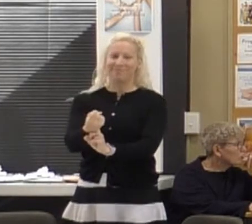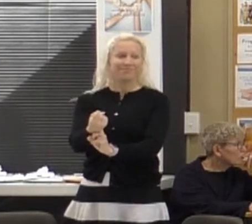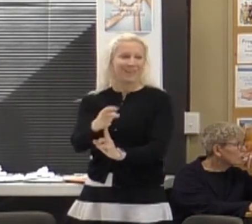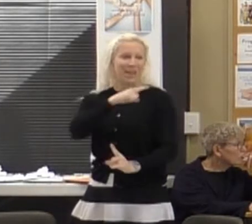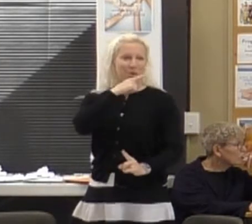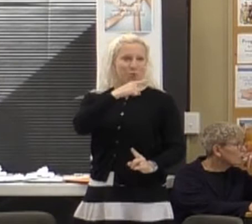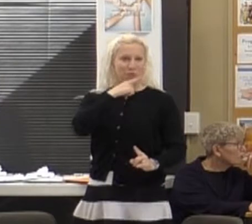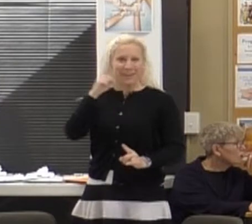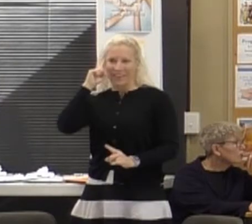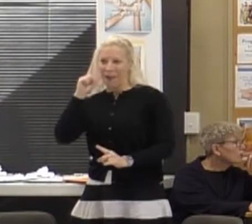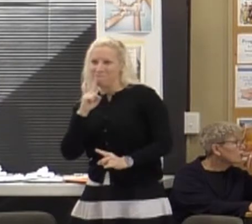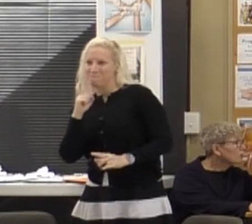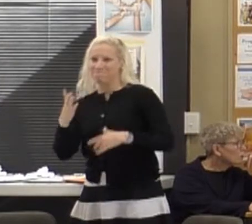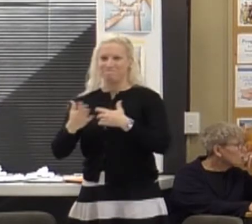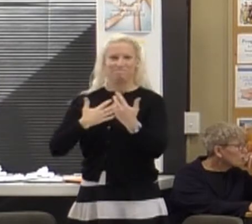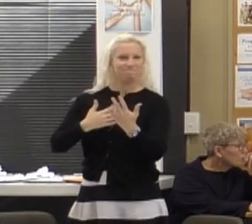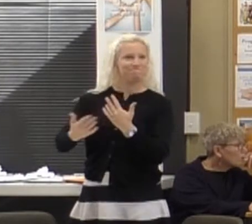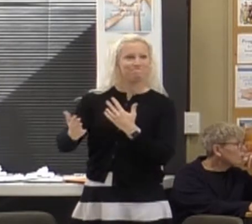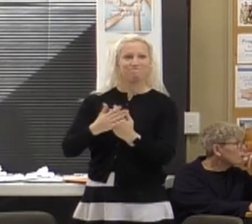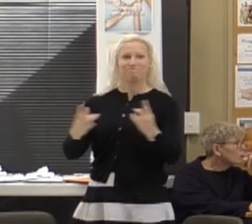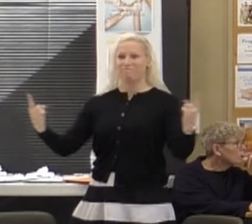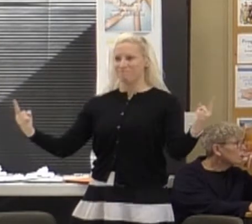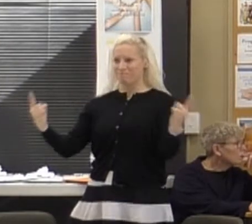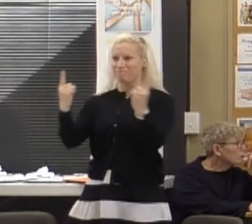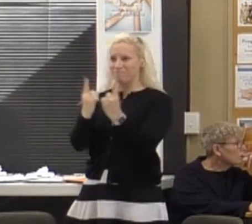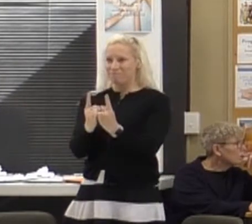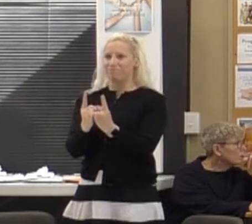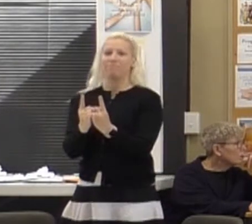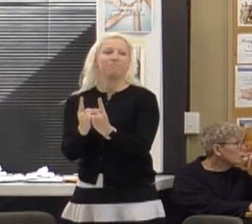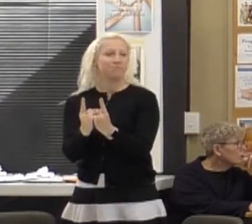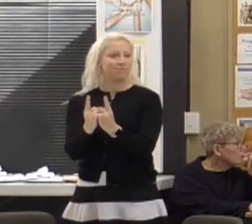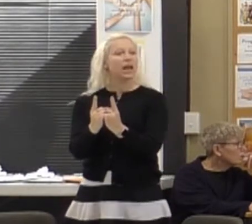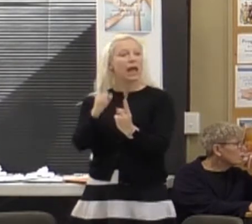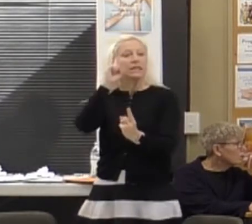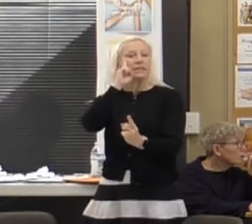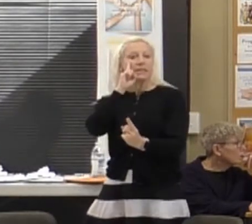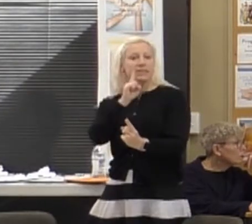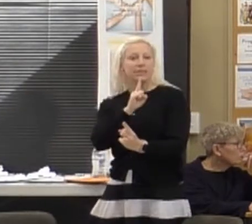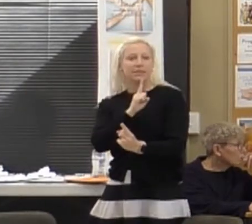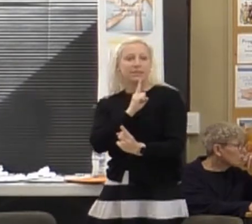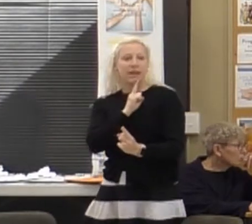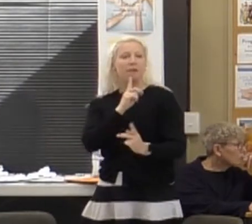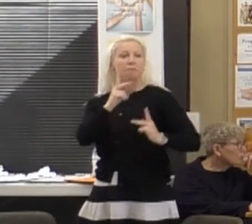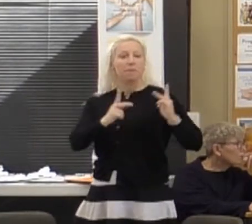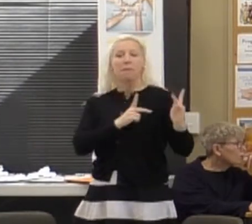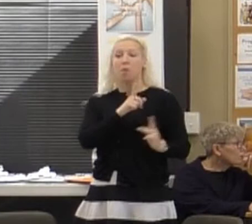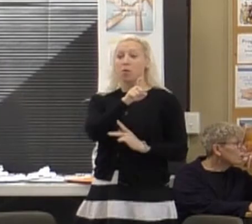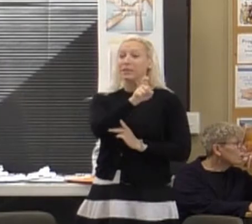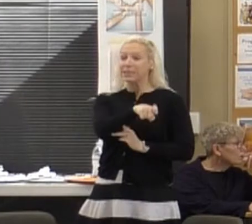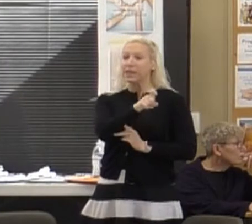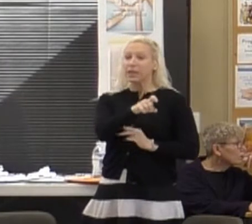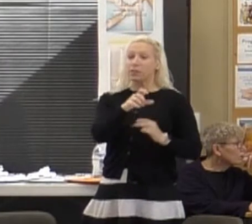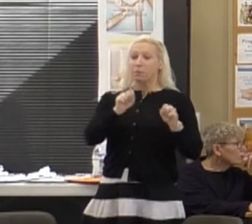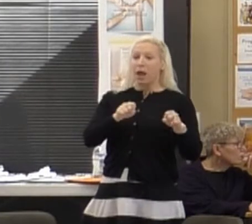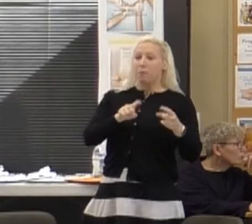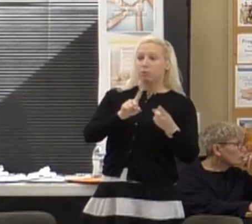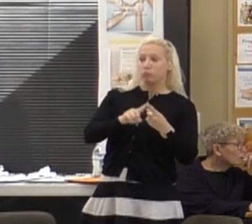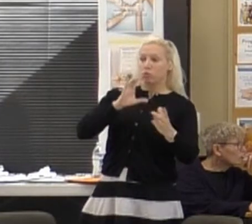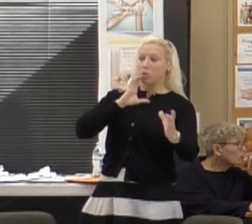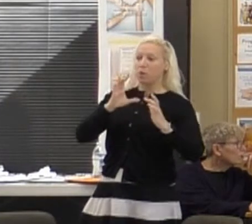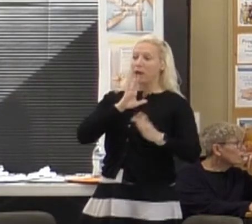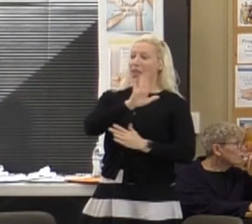that interpreting is not just for the deaf individual. It is for everyone in that communication situation.